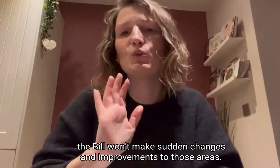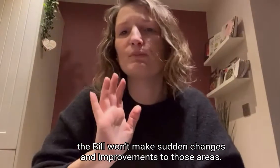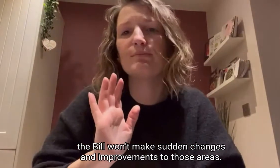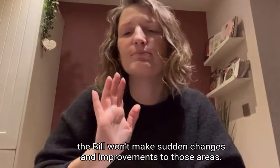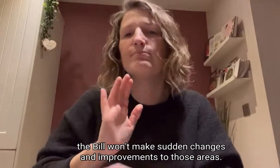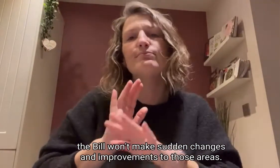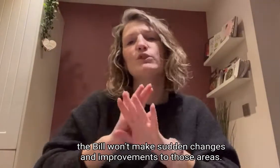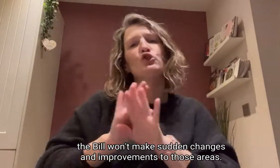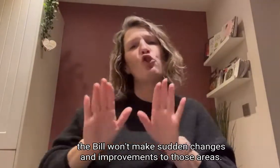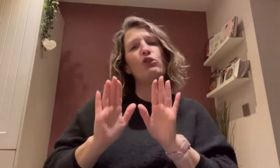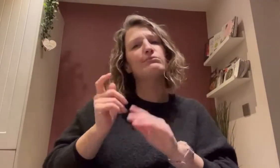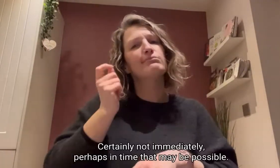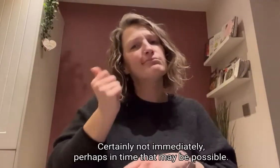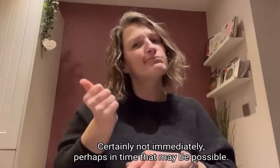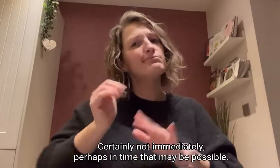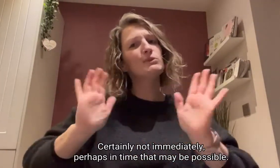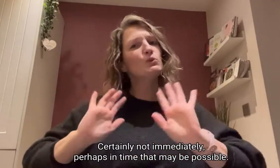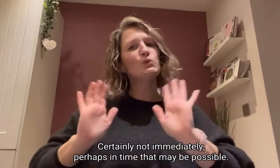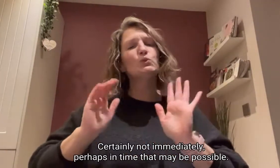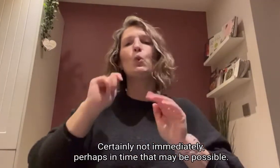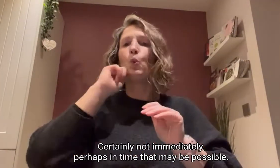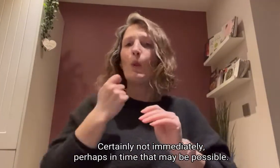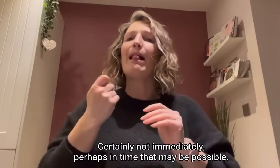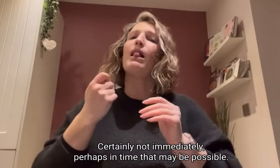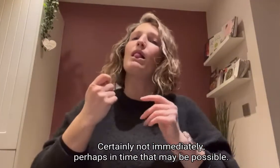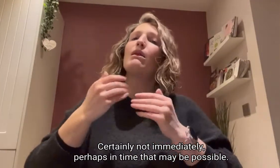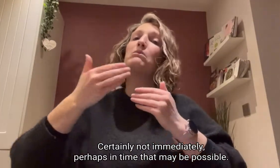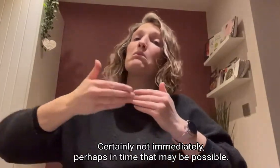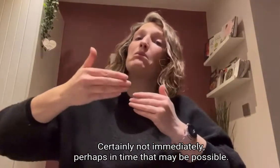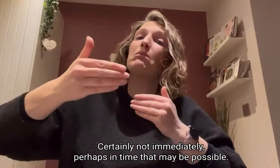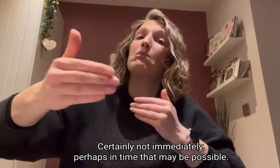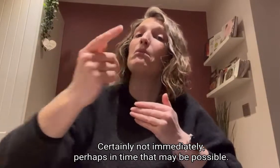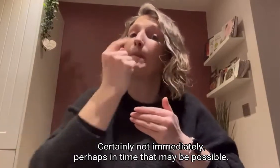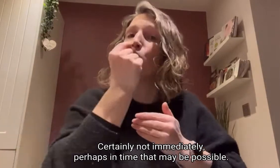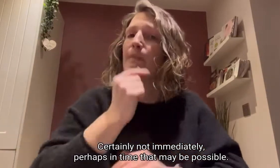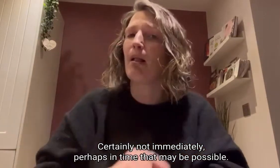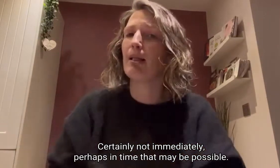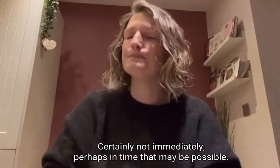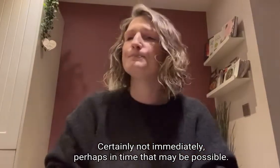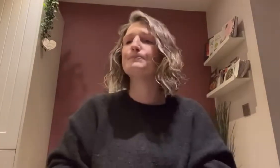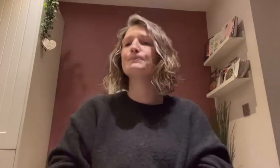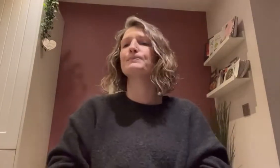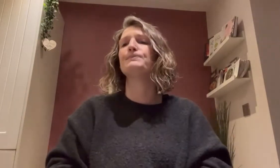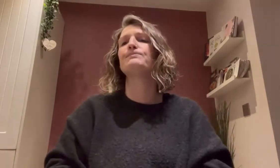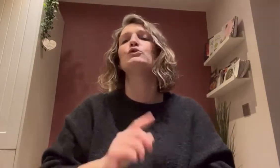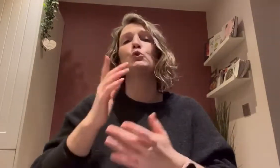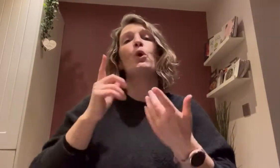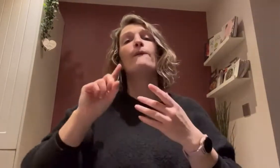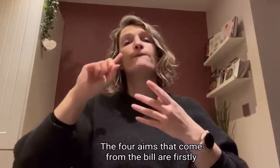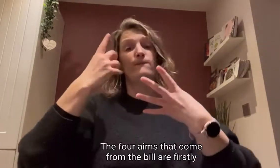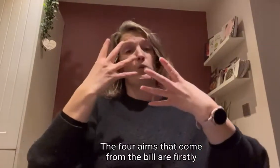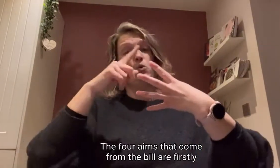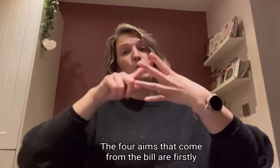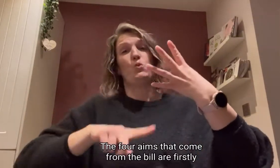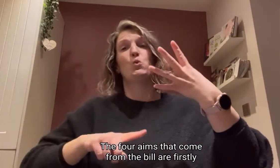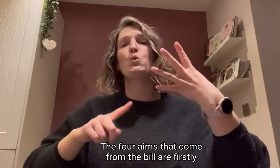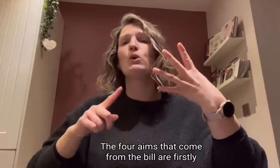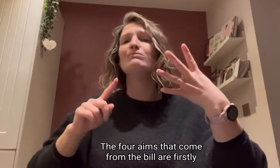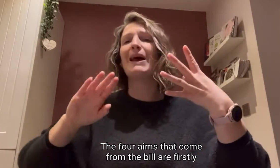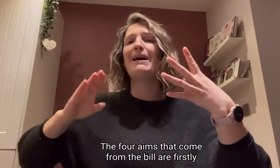those areas. Certainly not immediately. Perhaps in time, that may be possible. The four aims that come from the bill